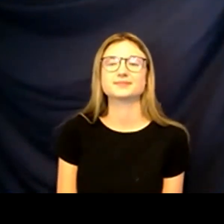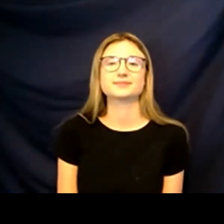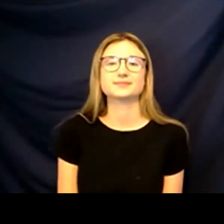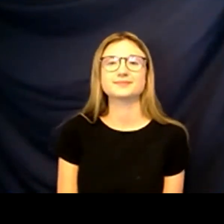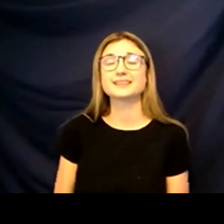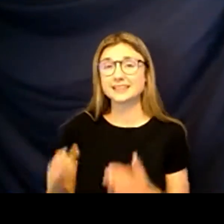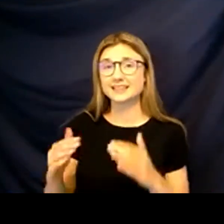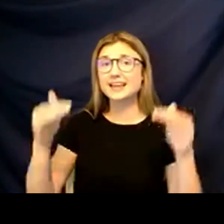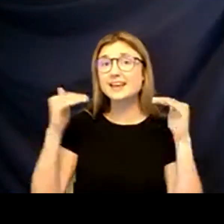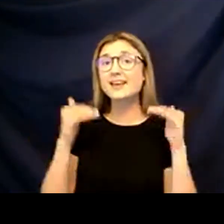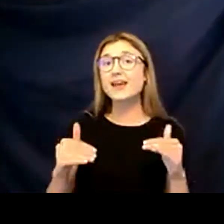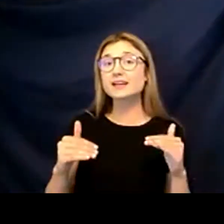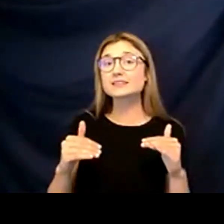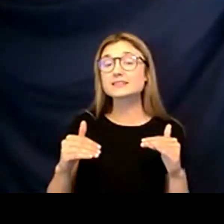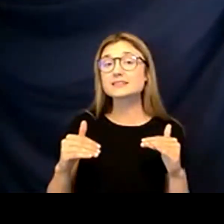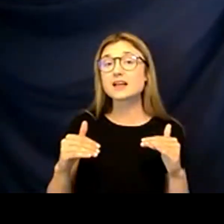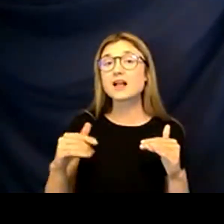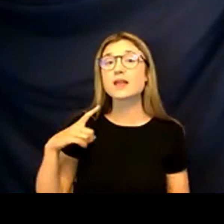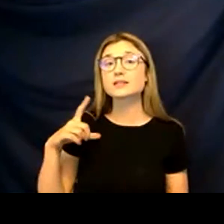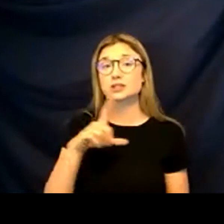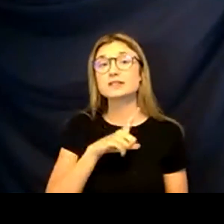Next is the Legislative Committee.